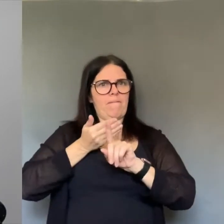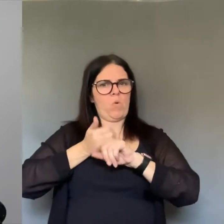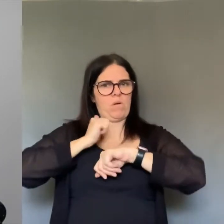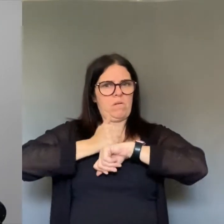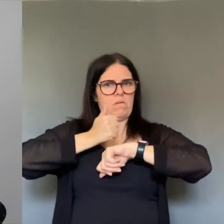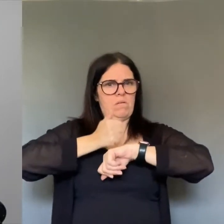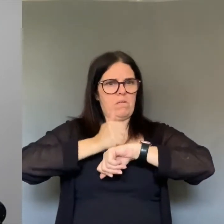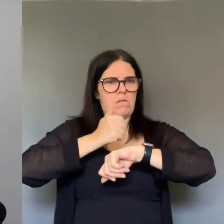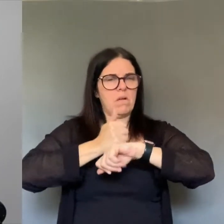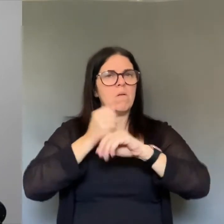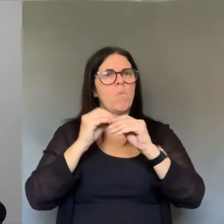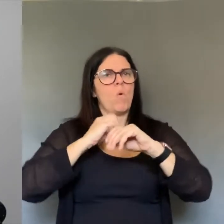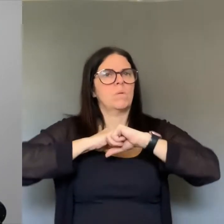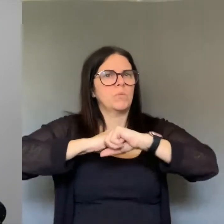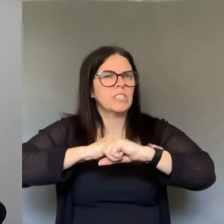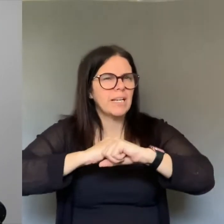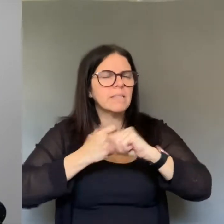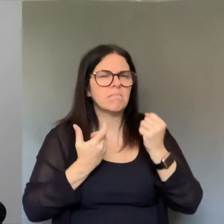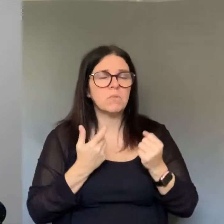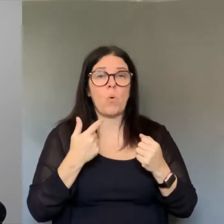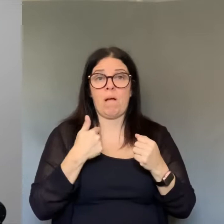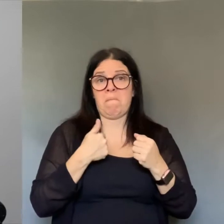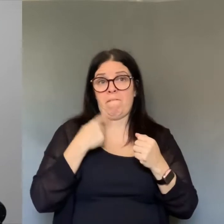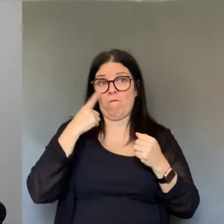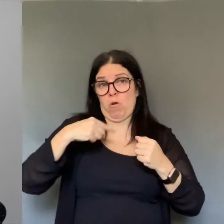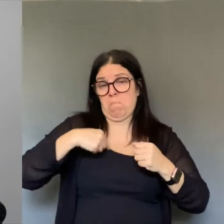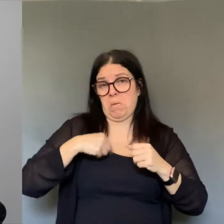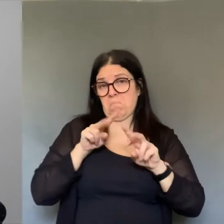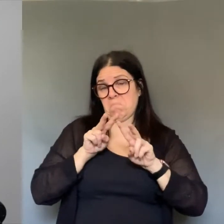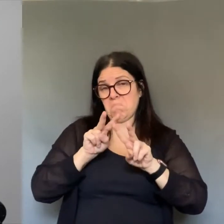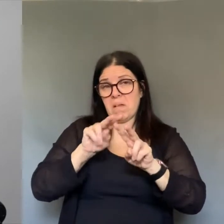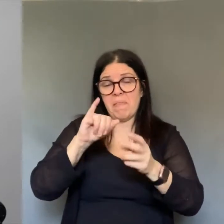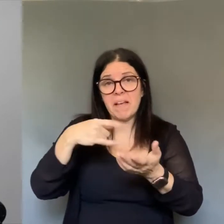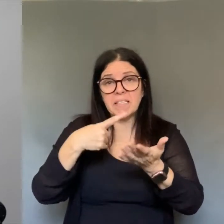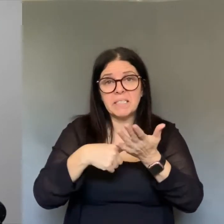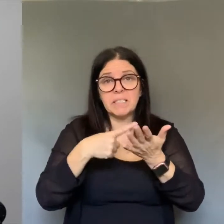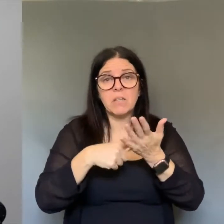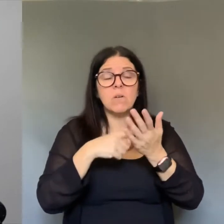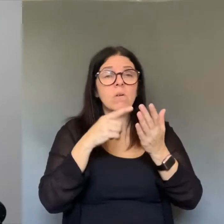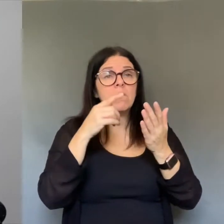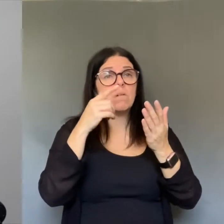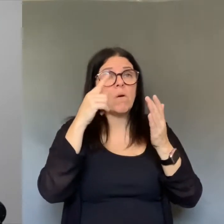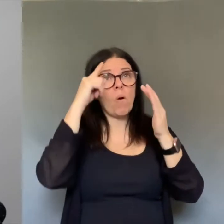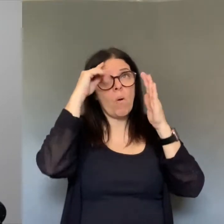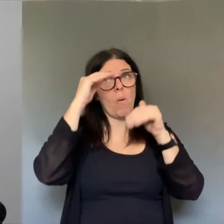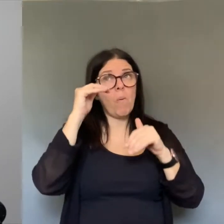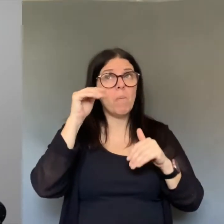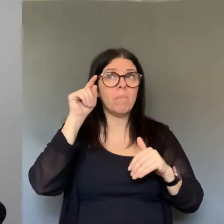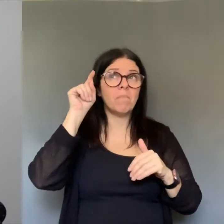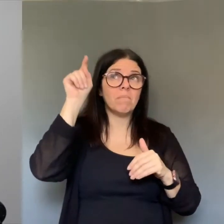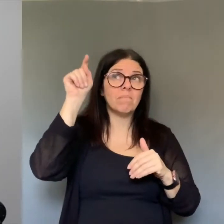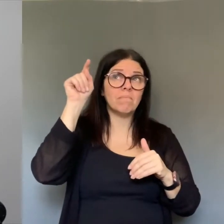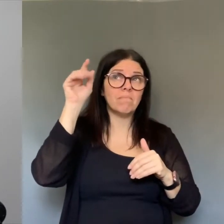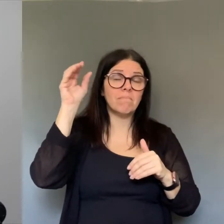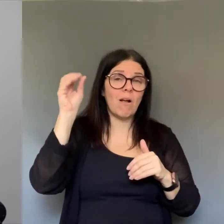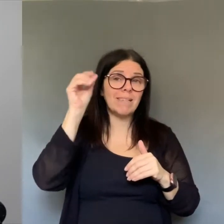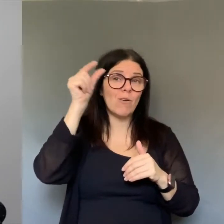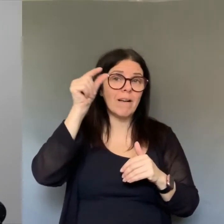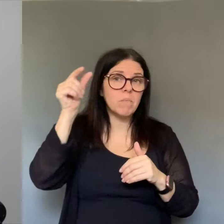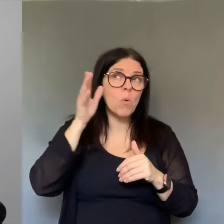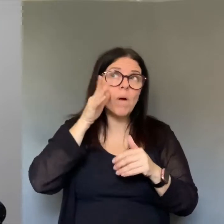think, and it also provides a good sense of what should be in place before that happens. So I think I'm looking forward to